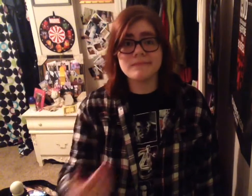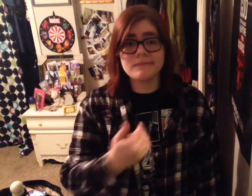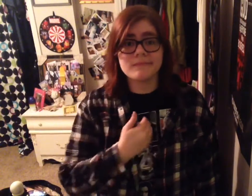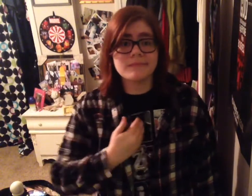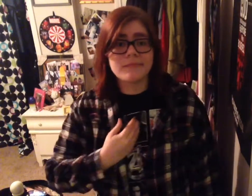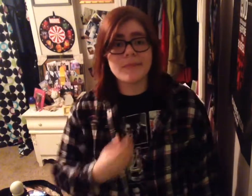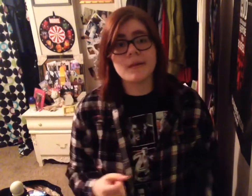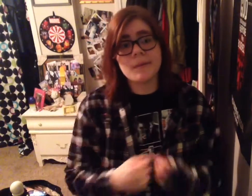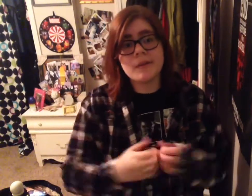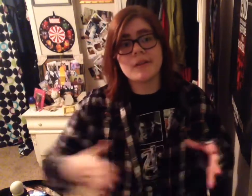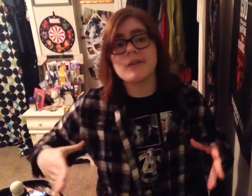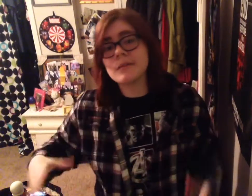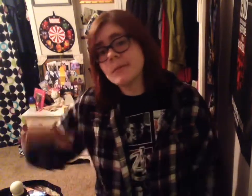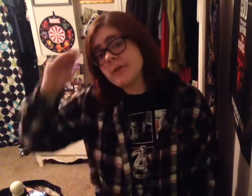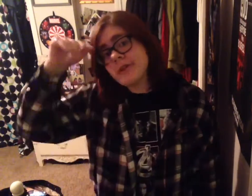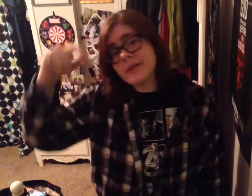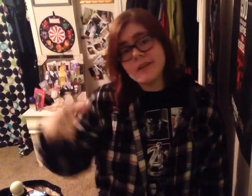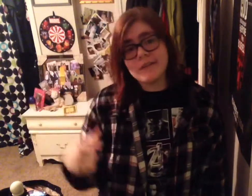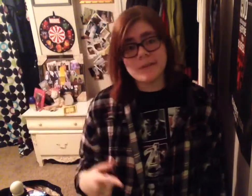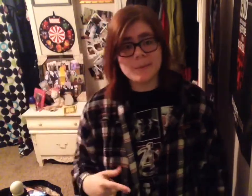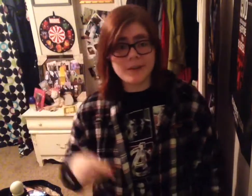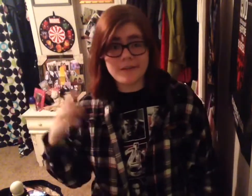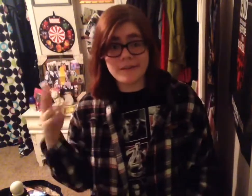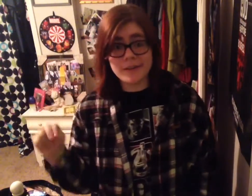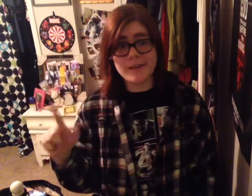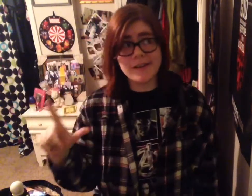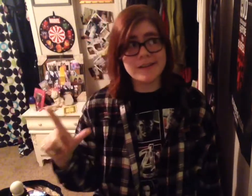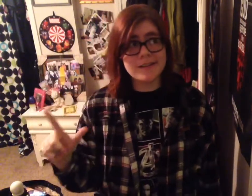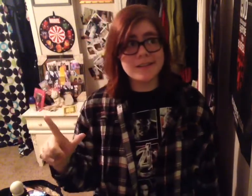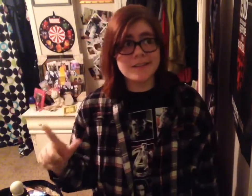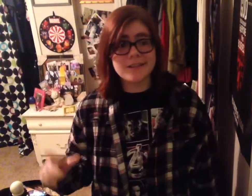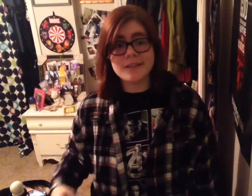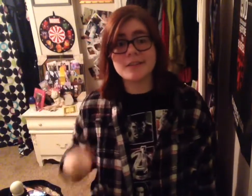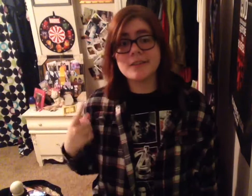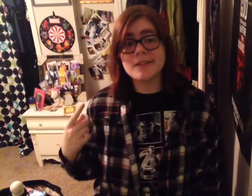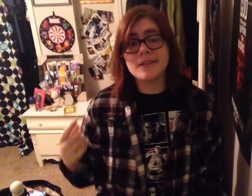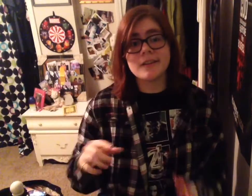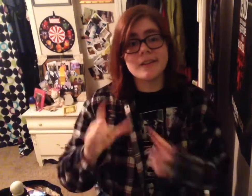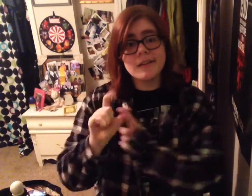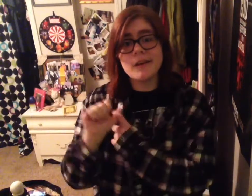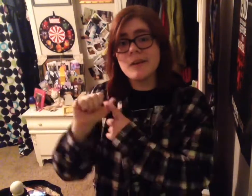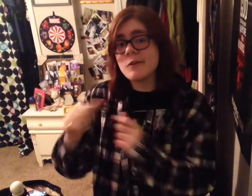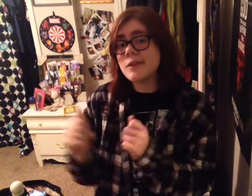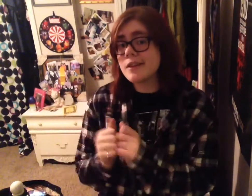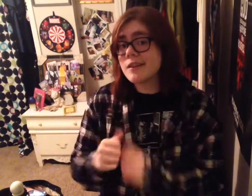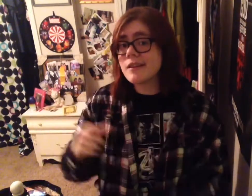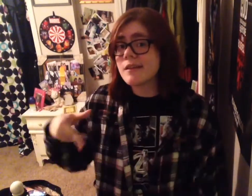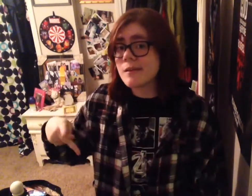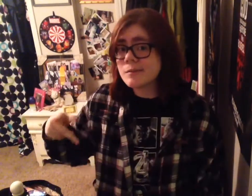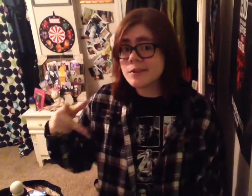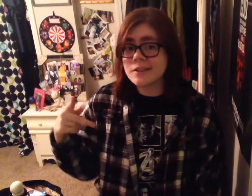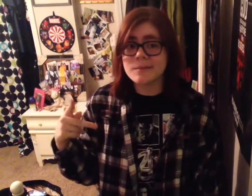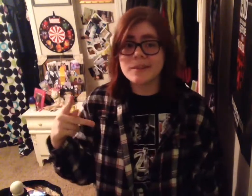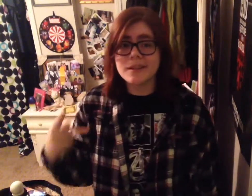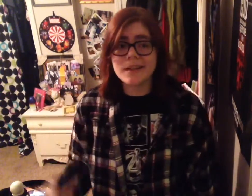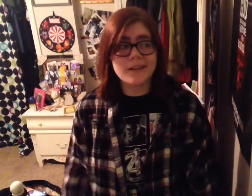I am a lost boy from Neverland Usually hanging out with Peter Pan